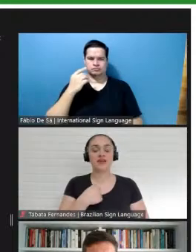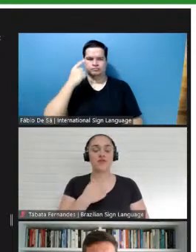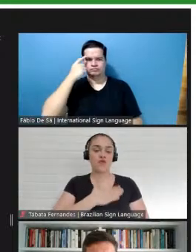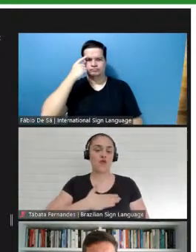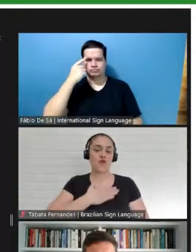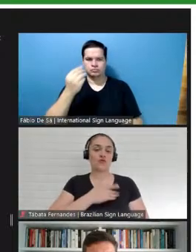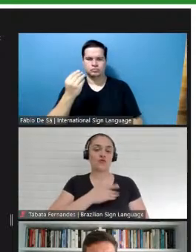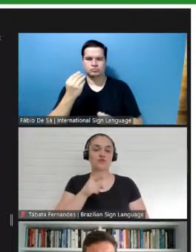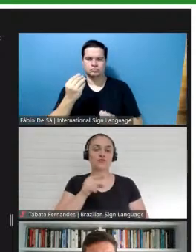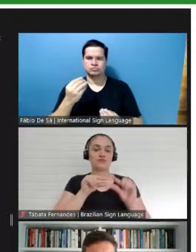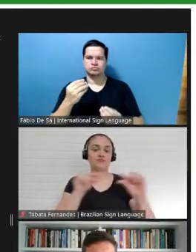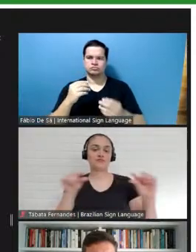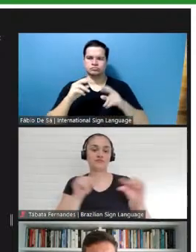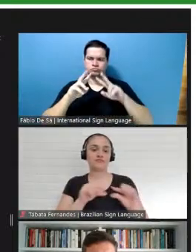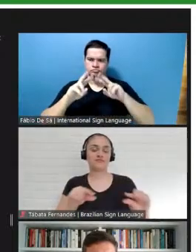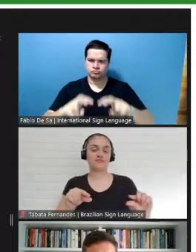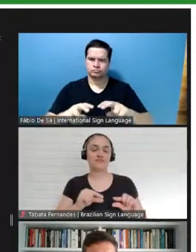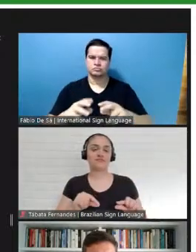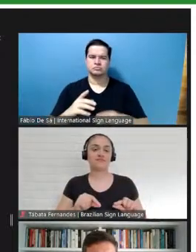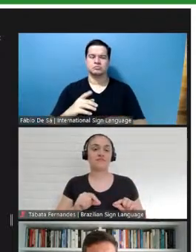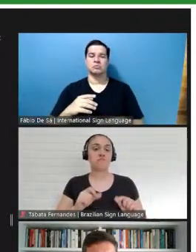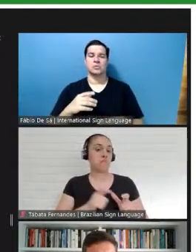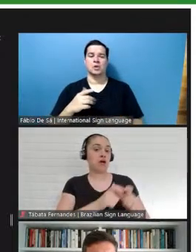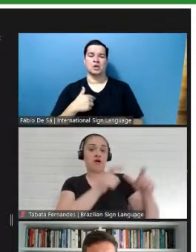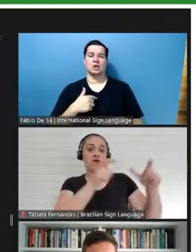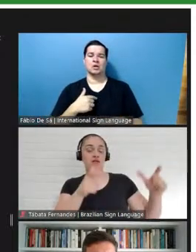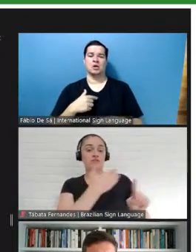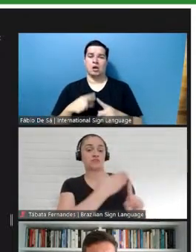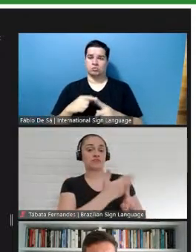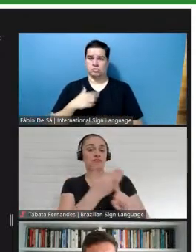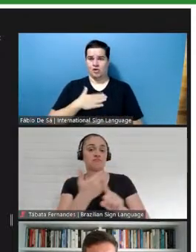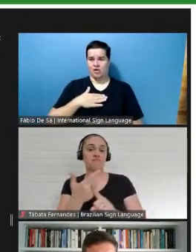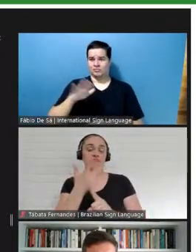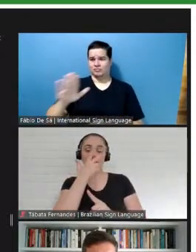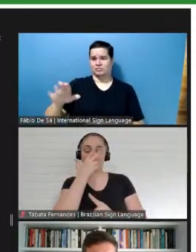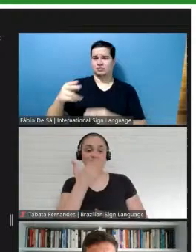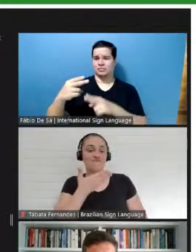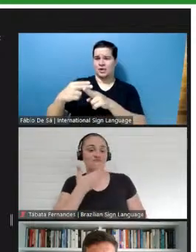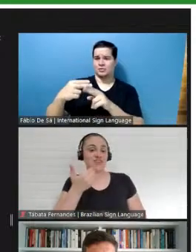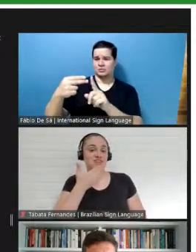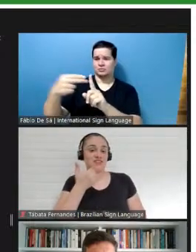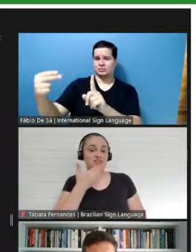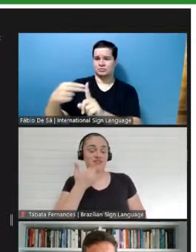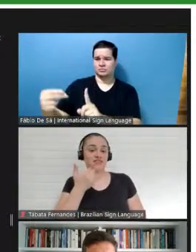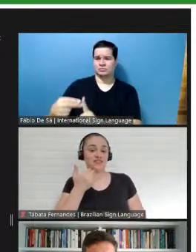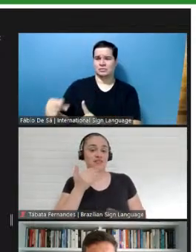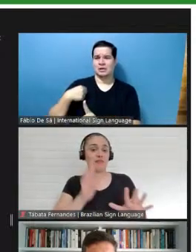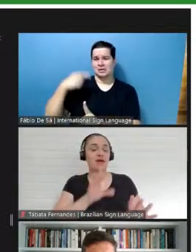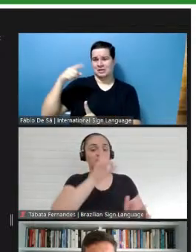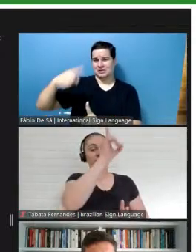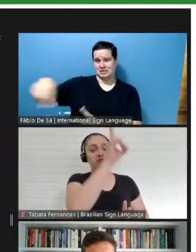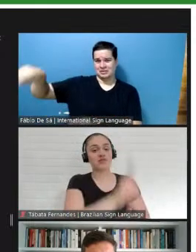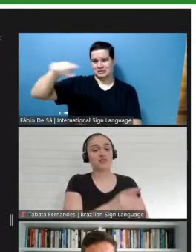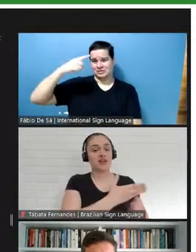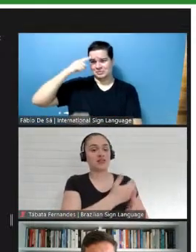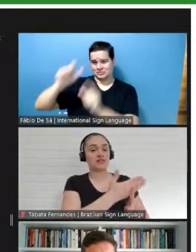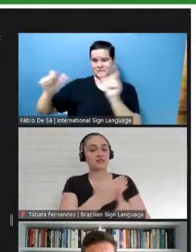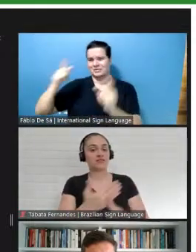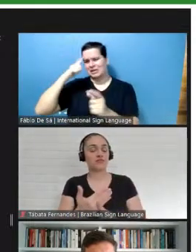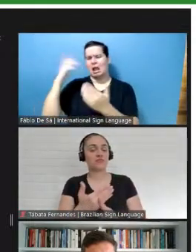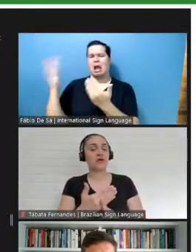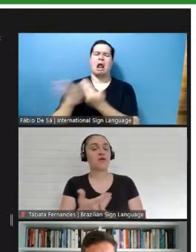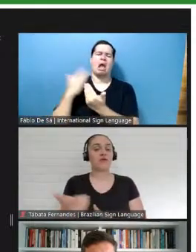it's, for most people, technology makes things easier. For people with disabilities, technology makes things